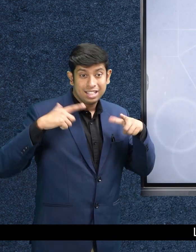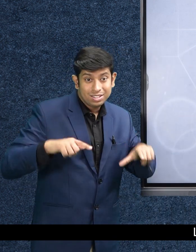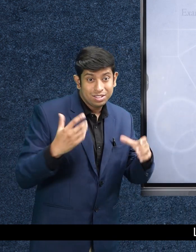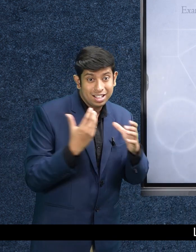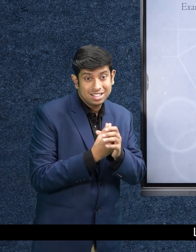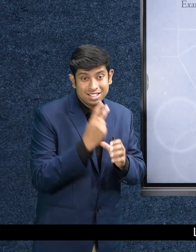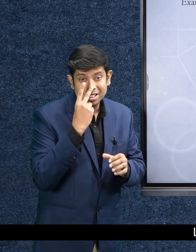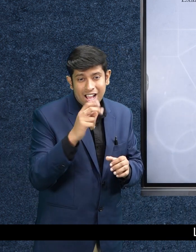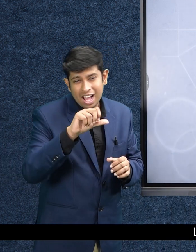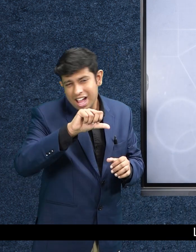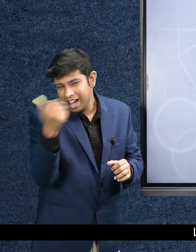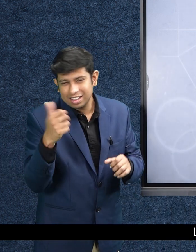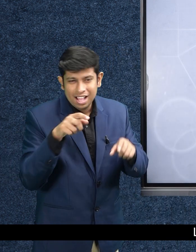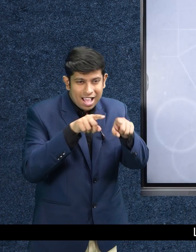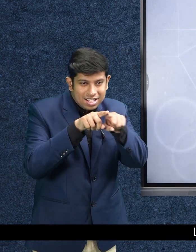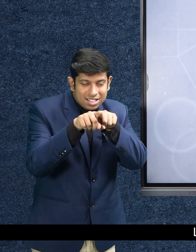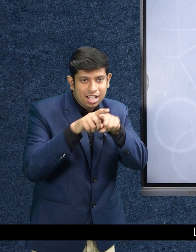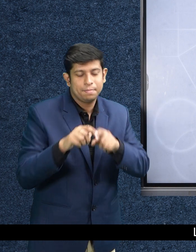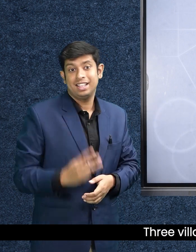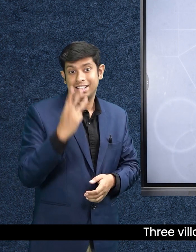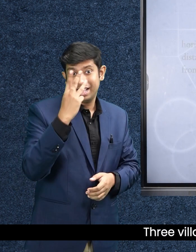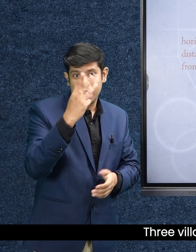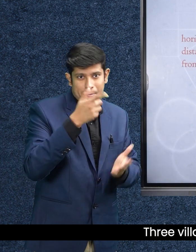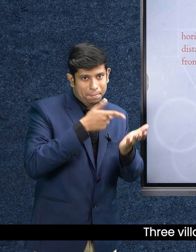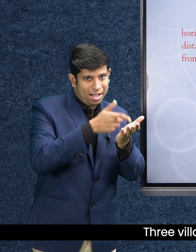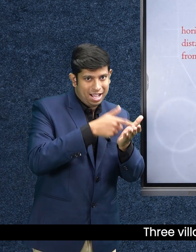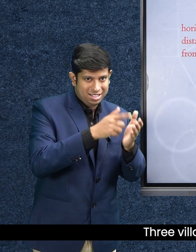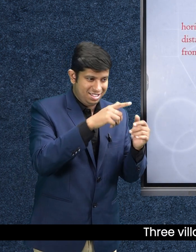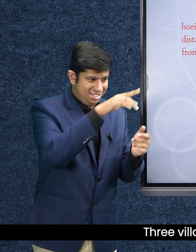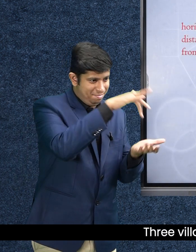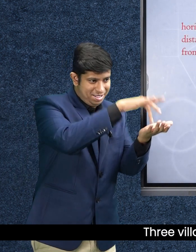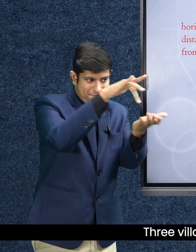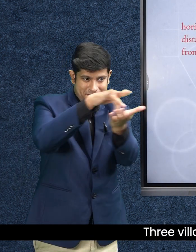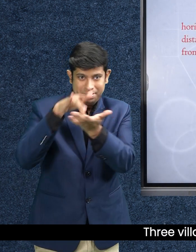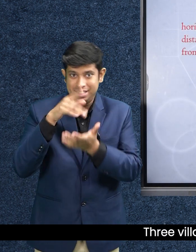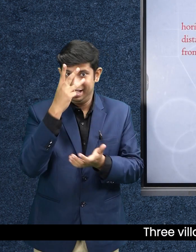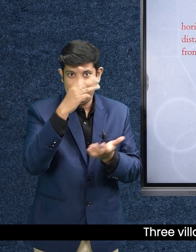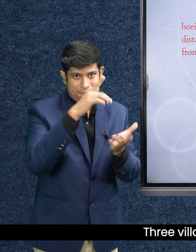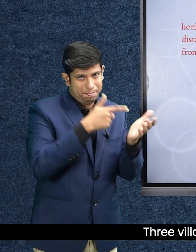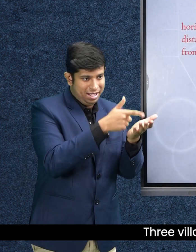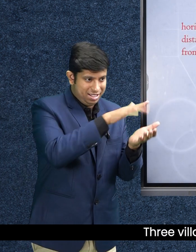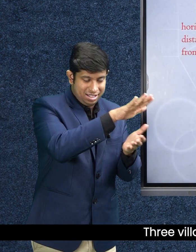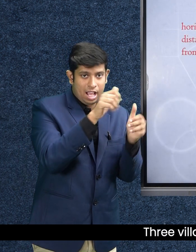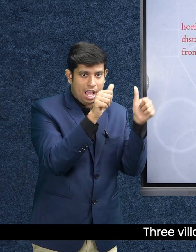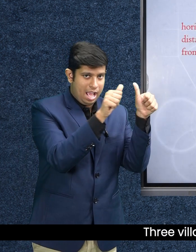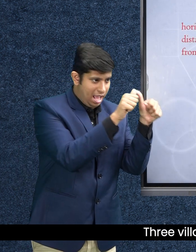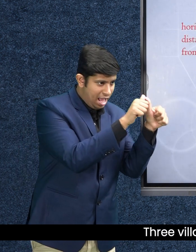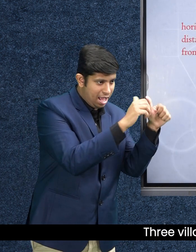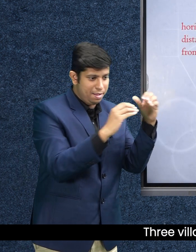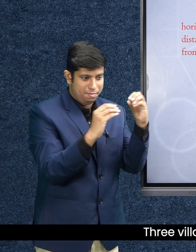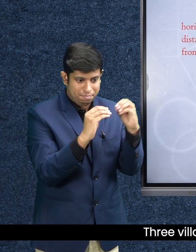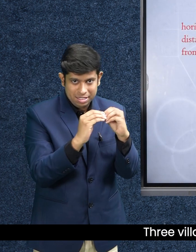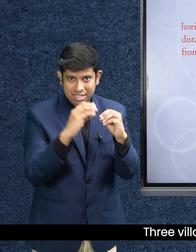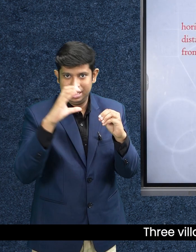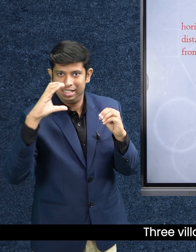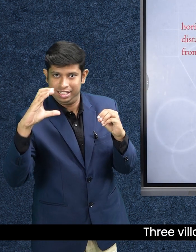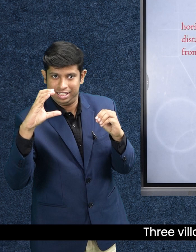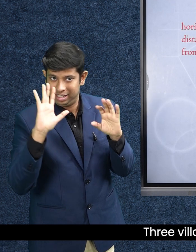Let us see another example. Three villagers A, B and C can see each other